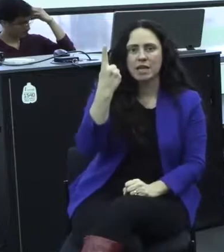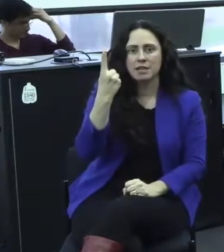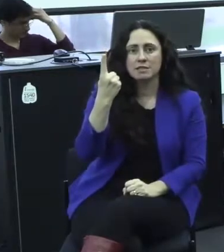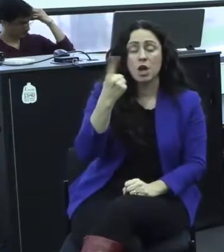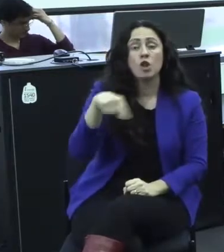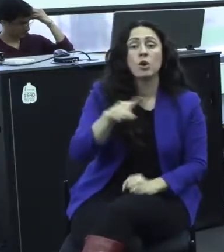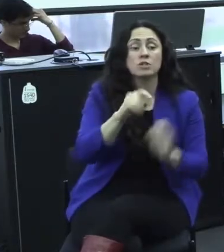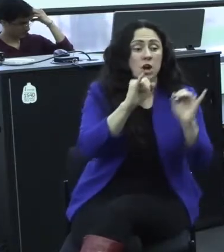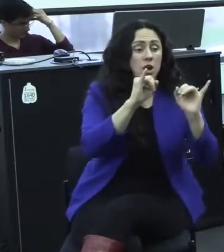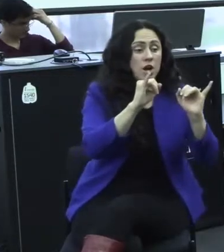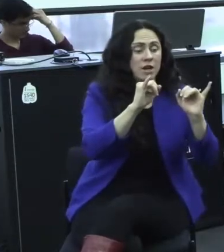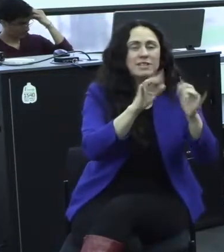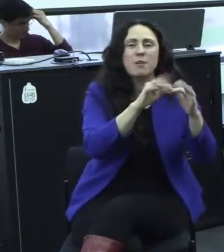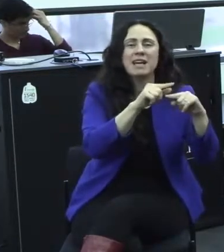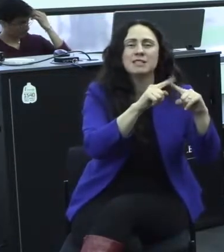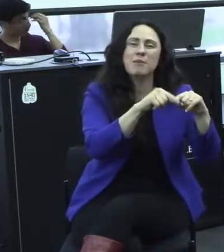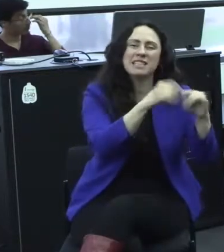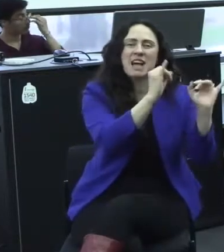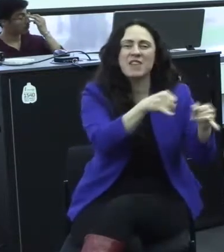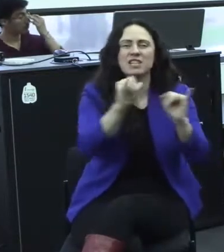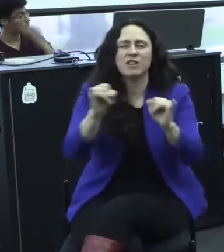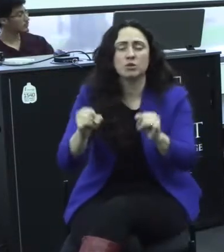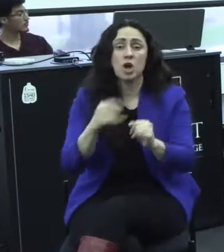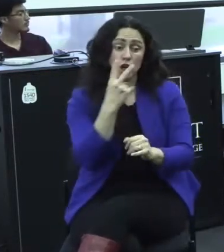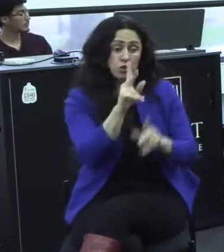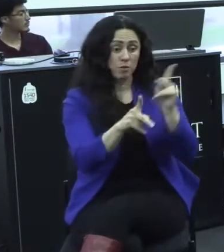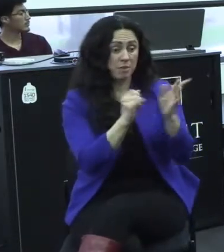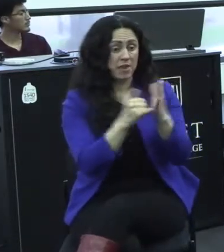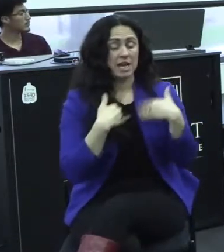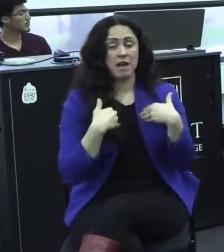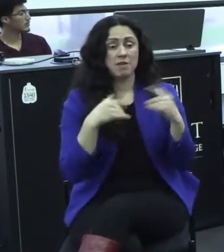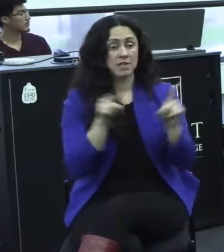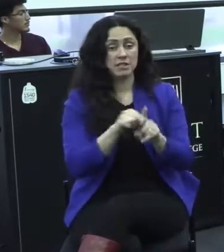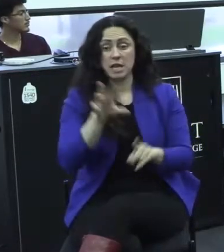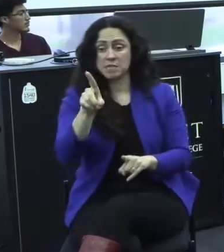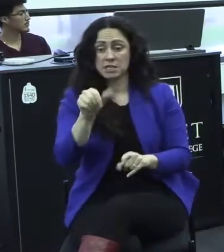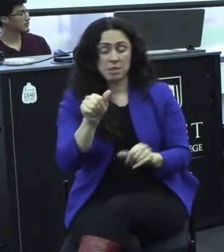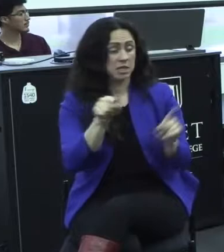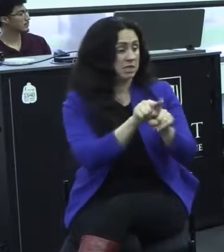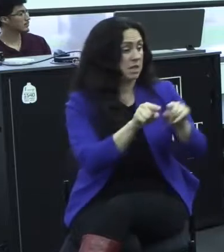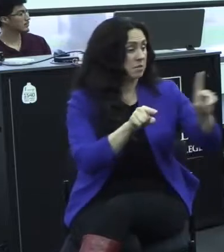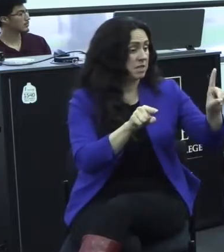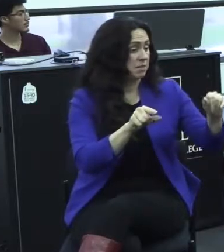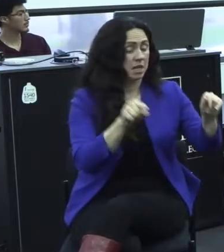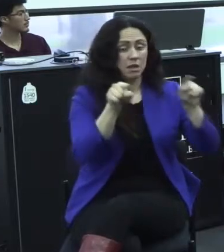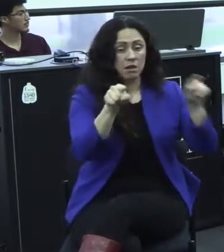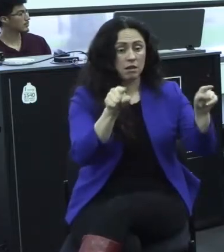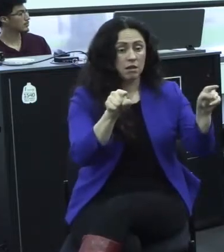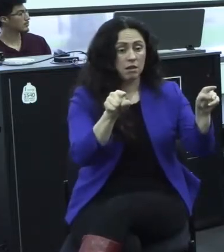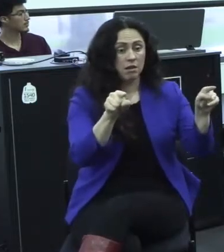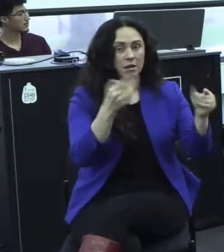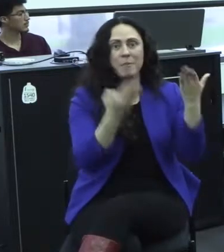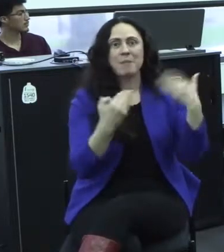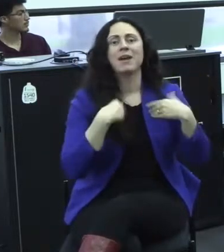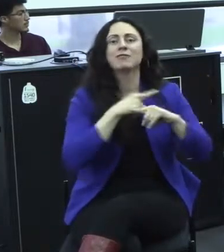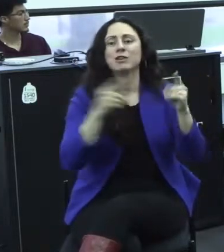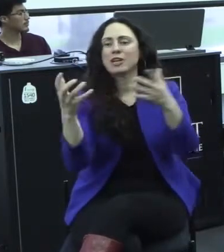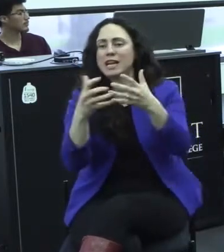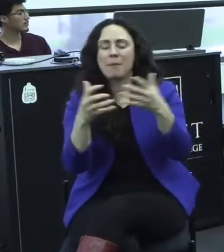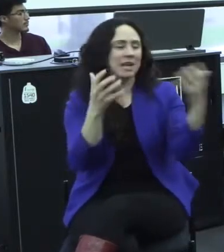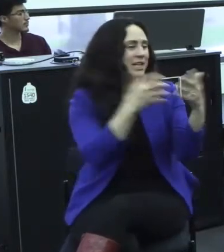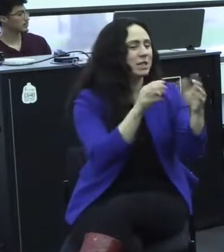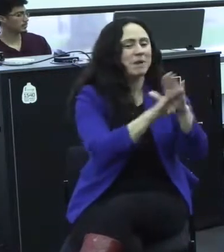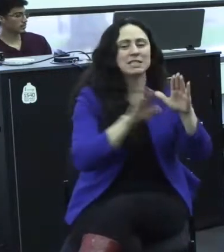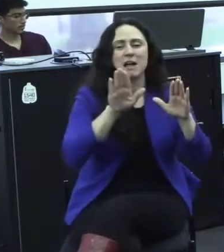are individualized. Even two people who have the same diagnosis will have different accommodations based on their needs. So that